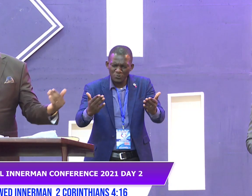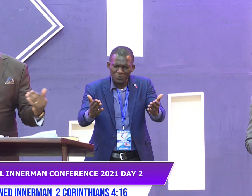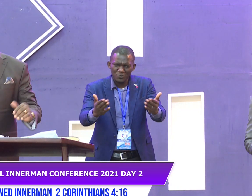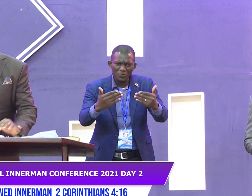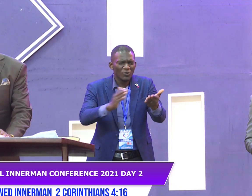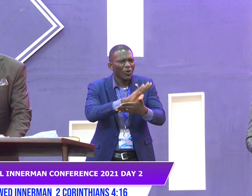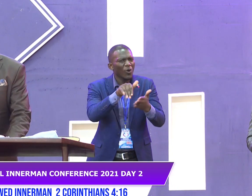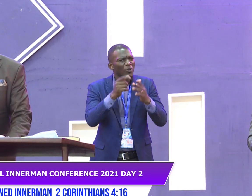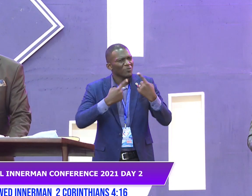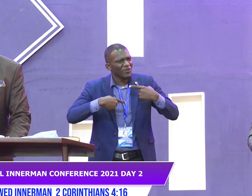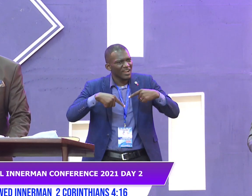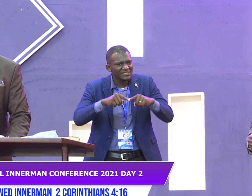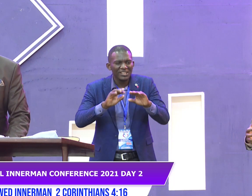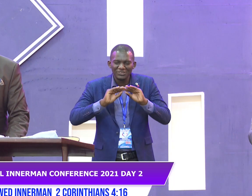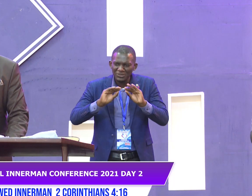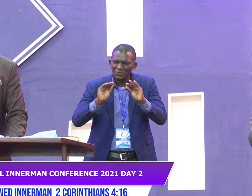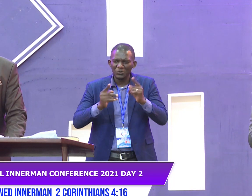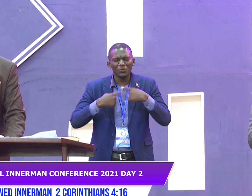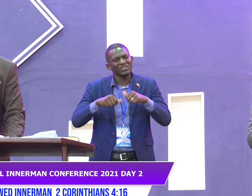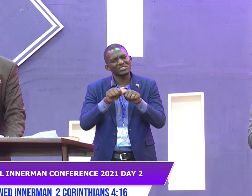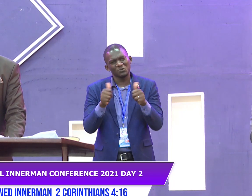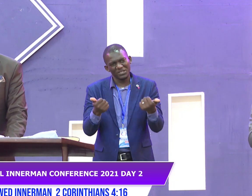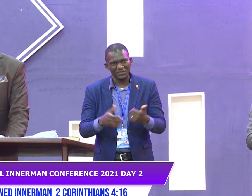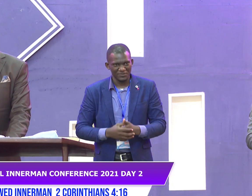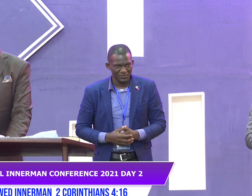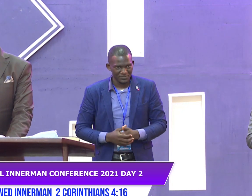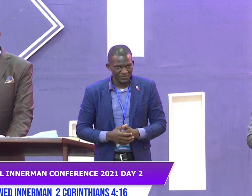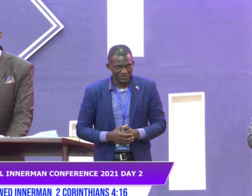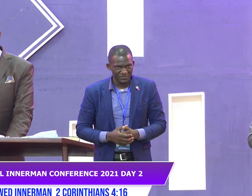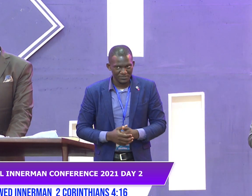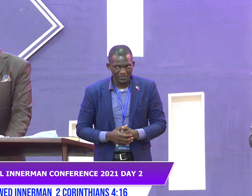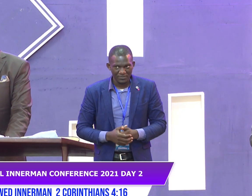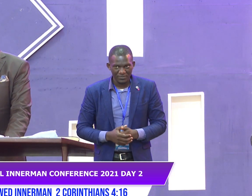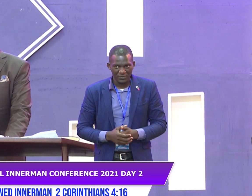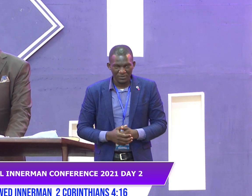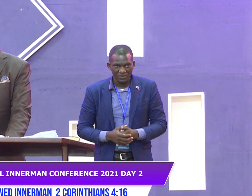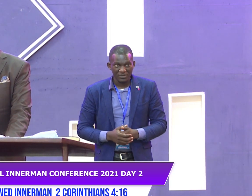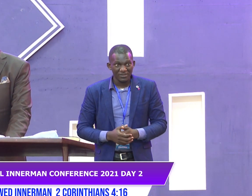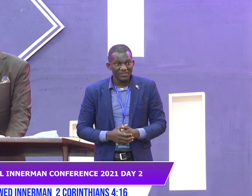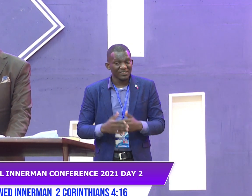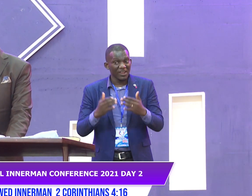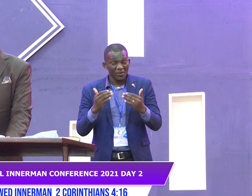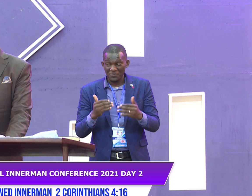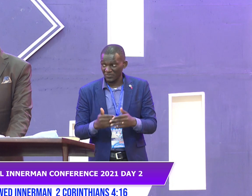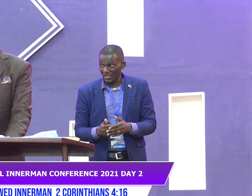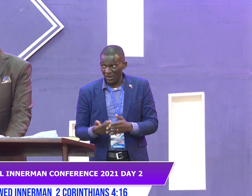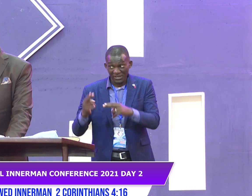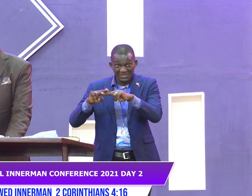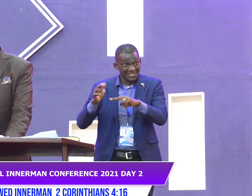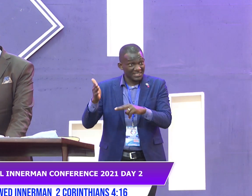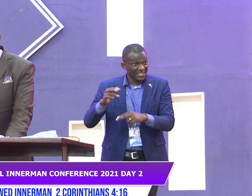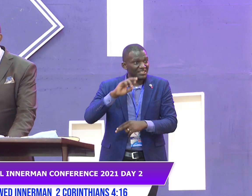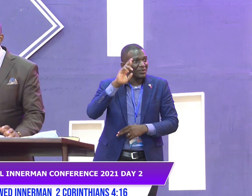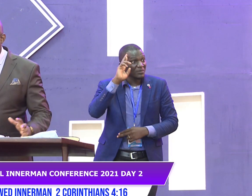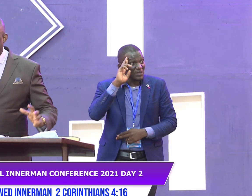Because he gathered us together to work together as a team. I was seated there